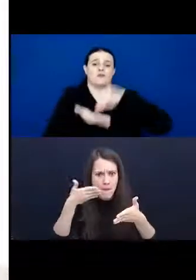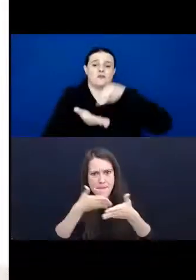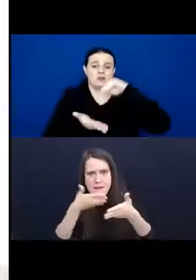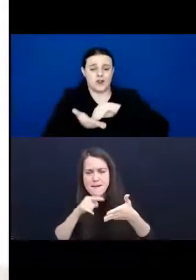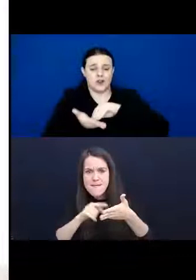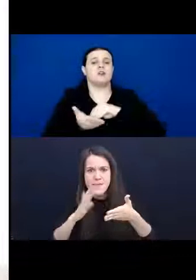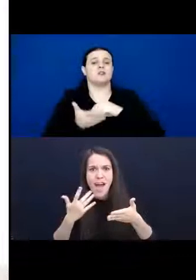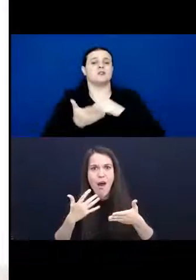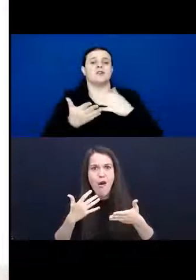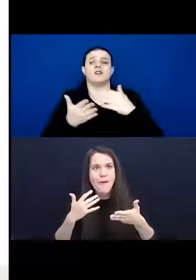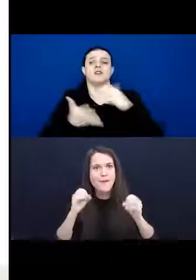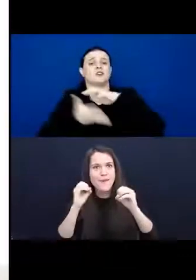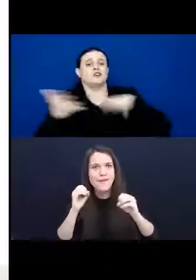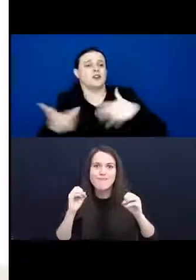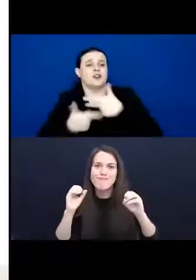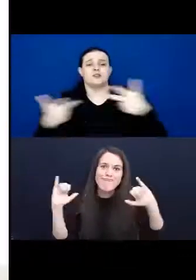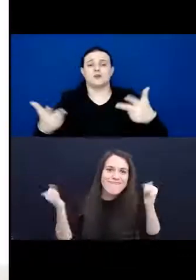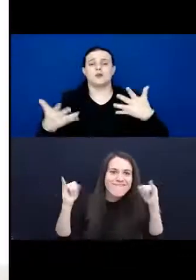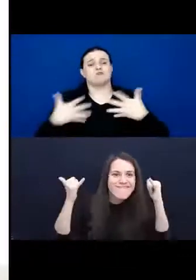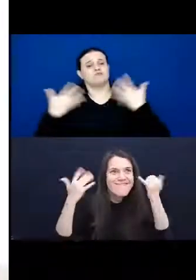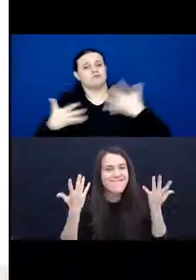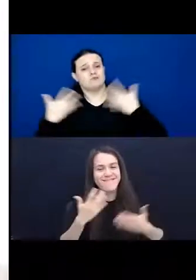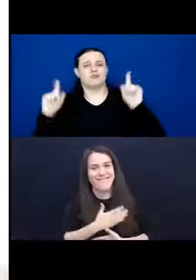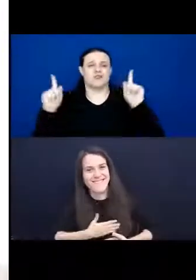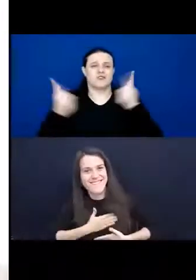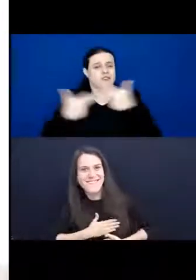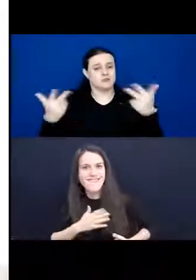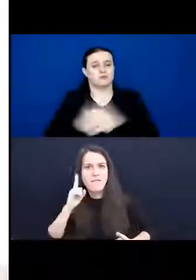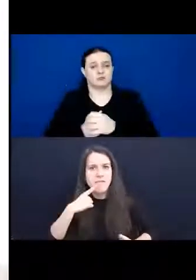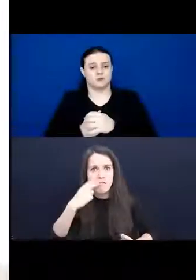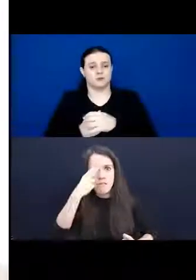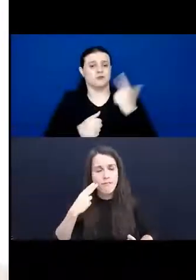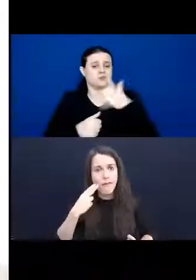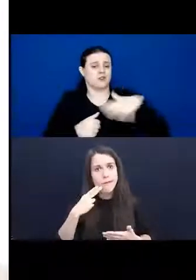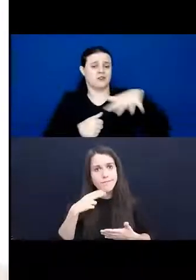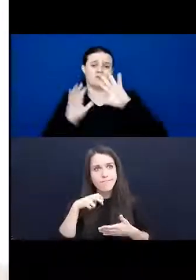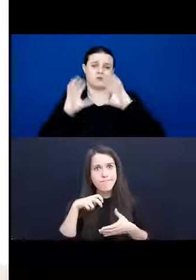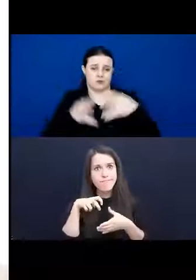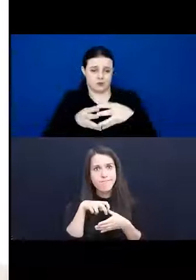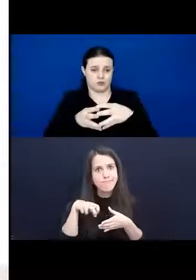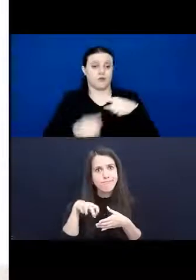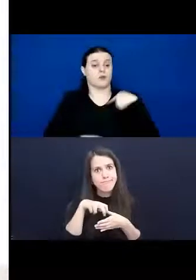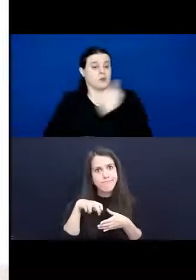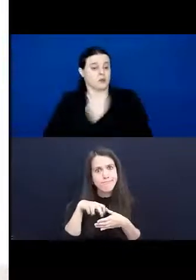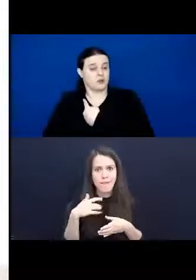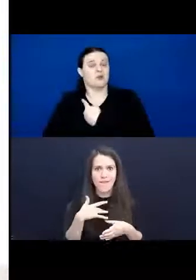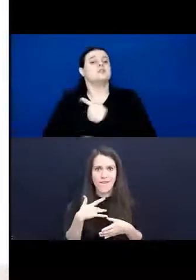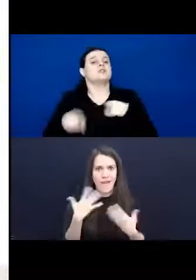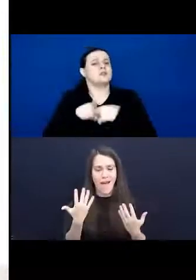recreational activities available to the deafblind community. And for us, there are many